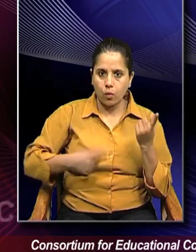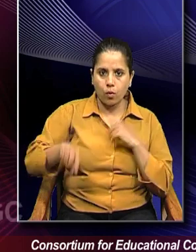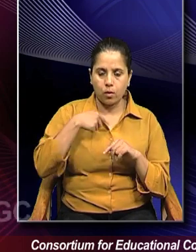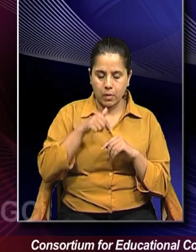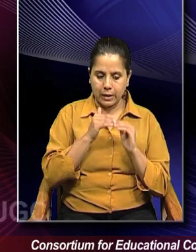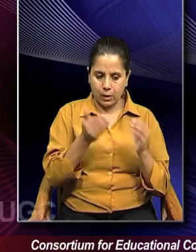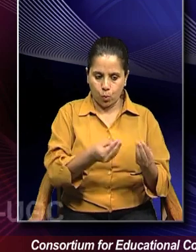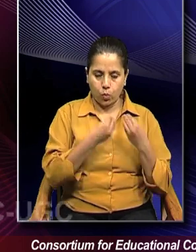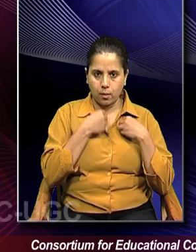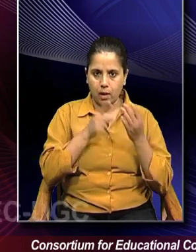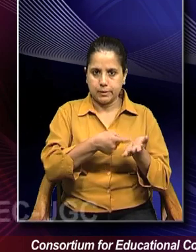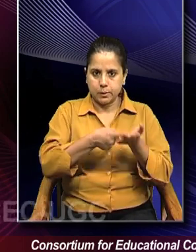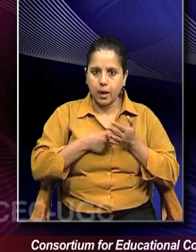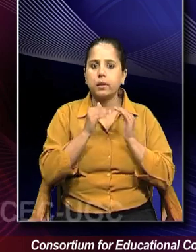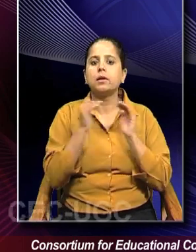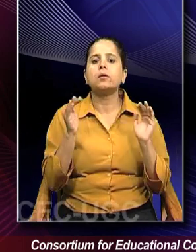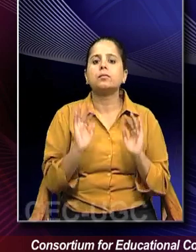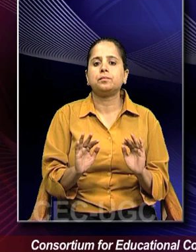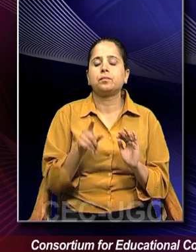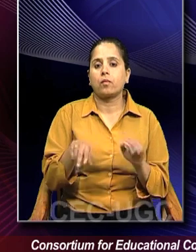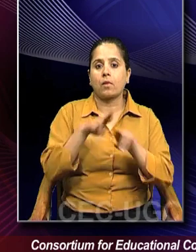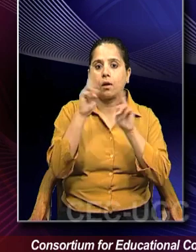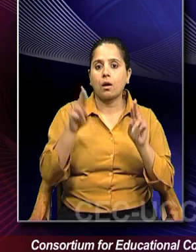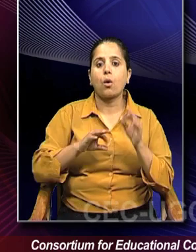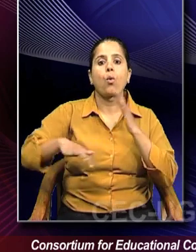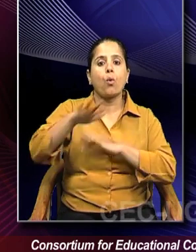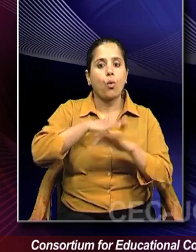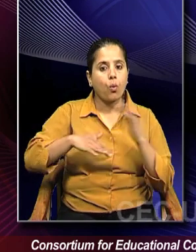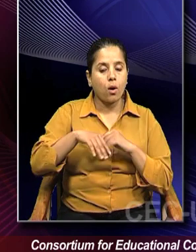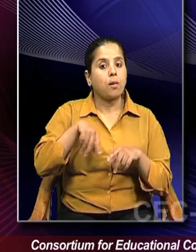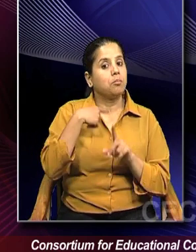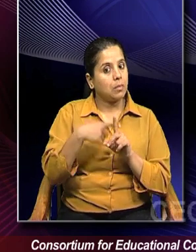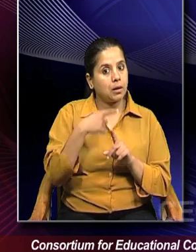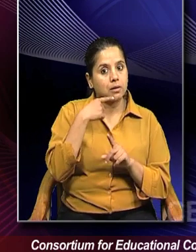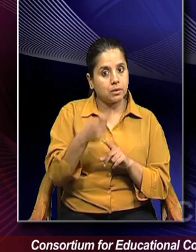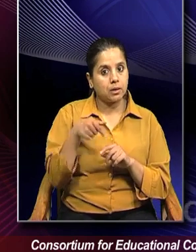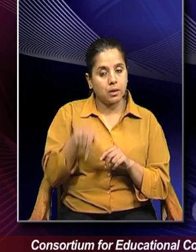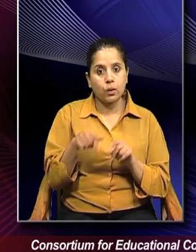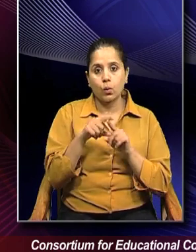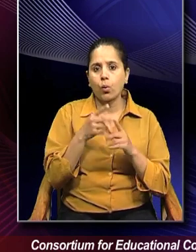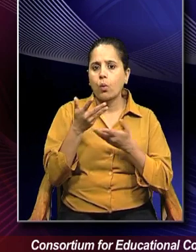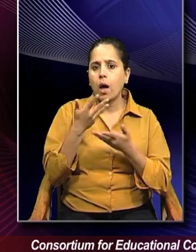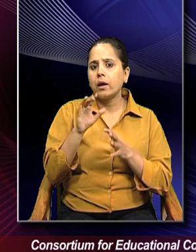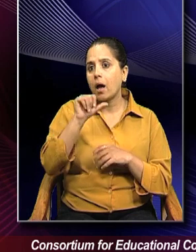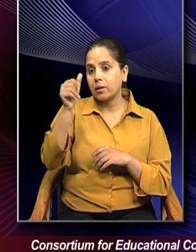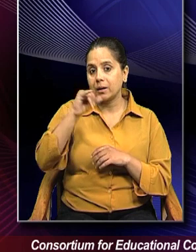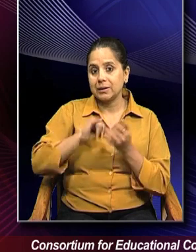treated equally in the international organizations and also while dealing with other